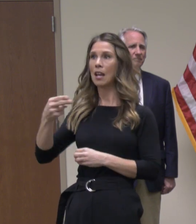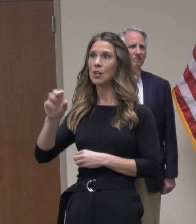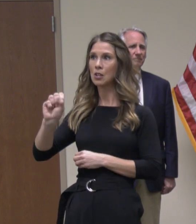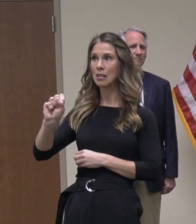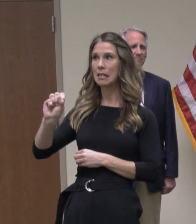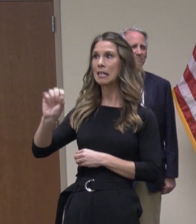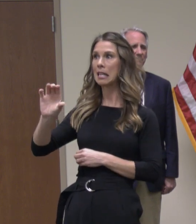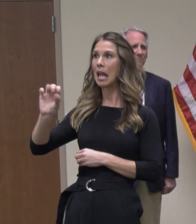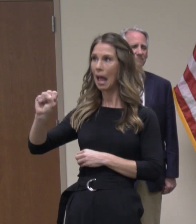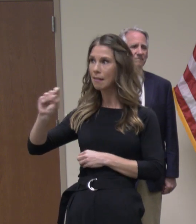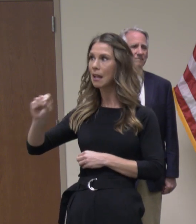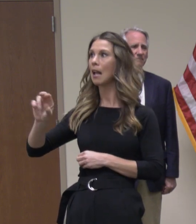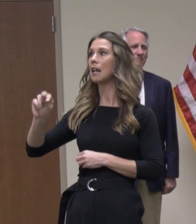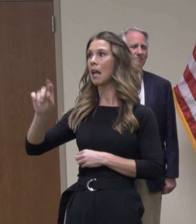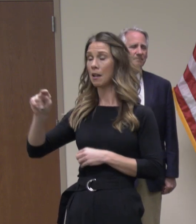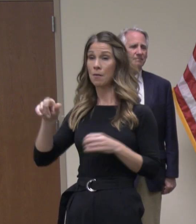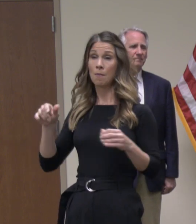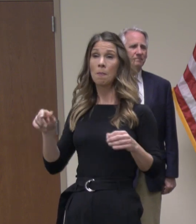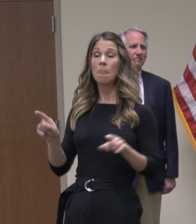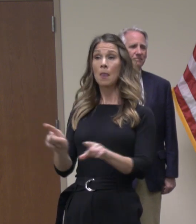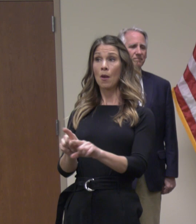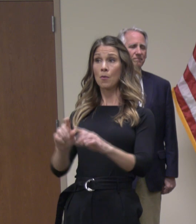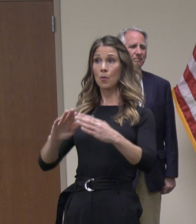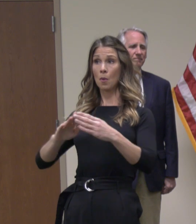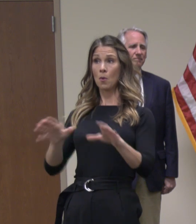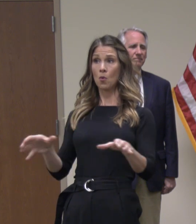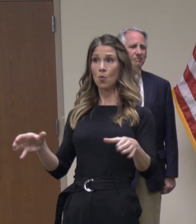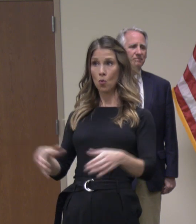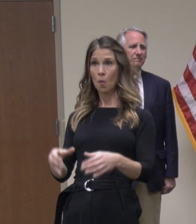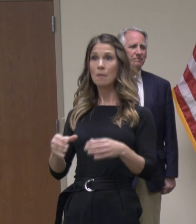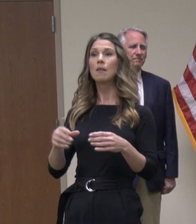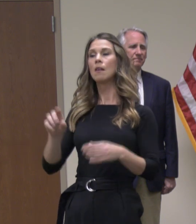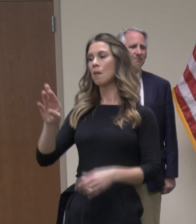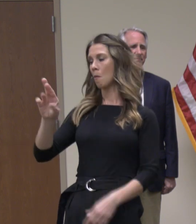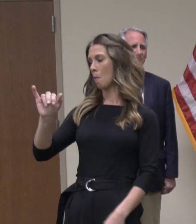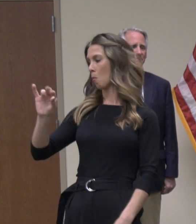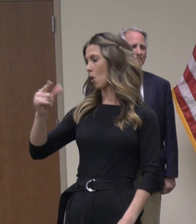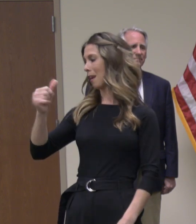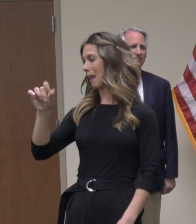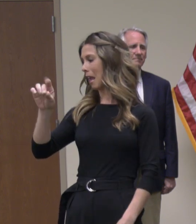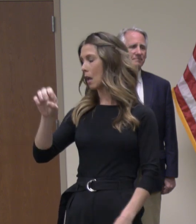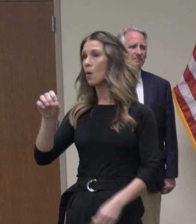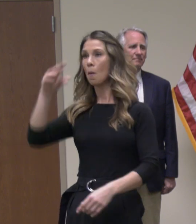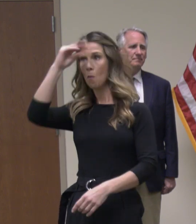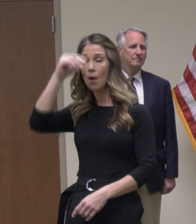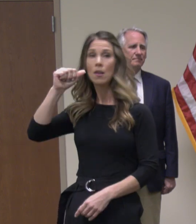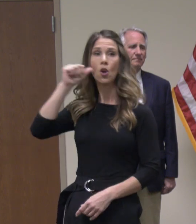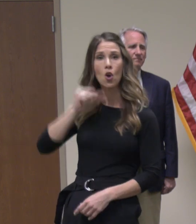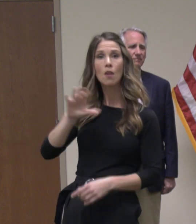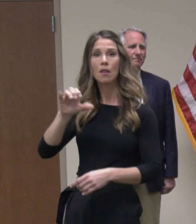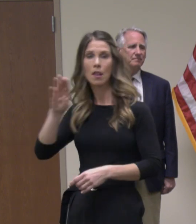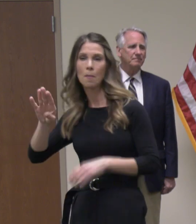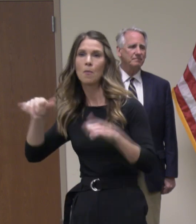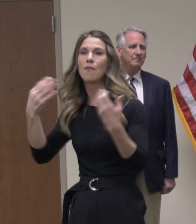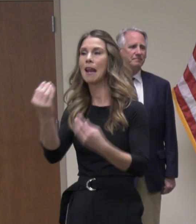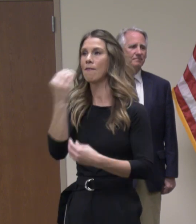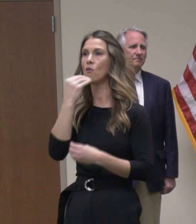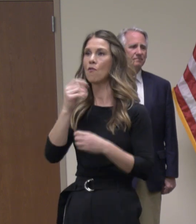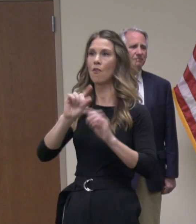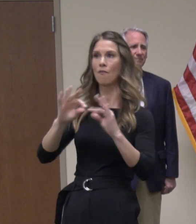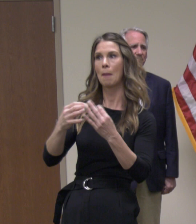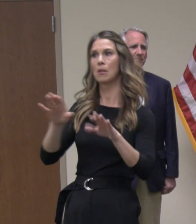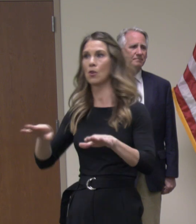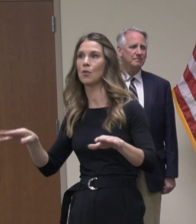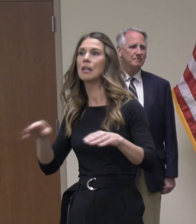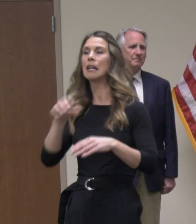There's also a lot of work happening with our community groups. The Brigade Boys and Girls Club is providing meals for families with children ages 5